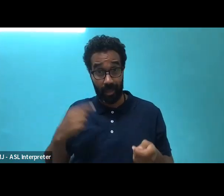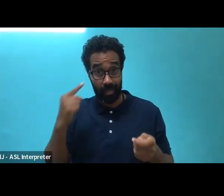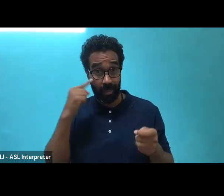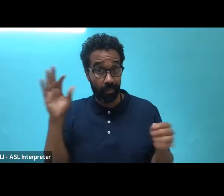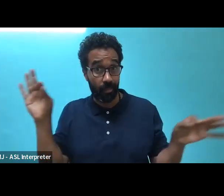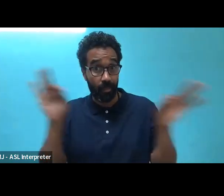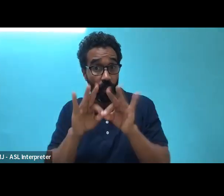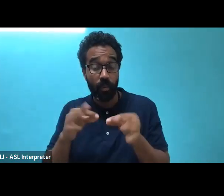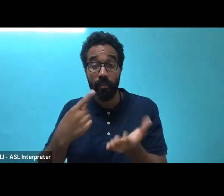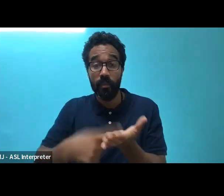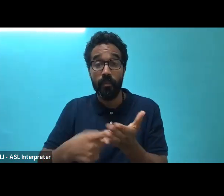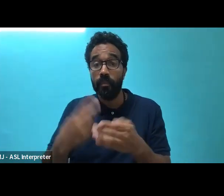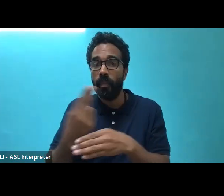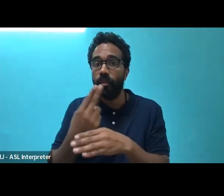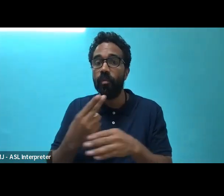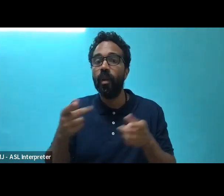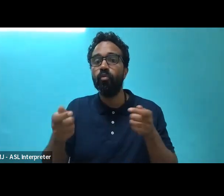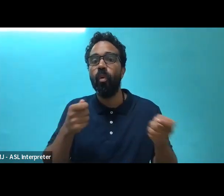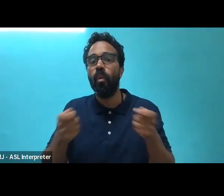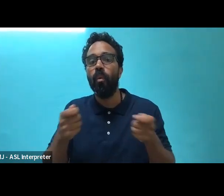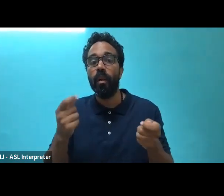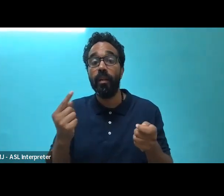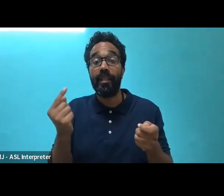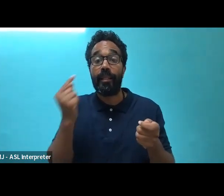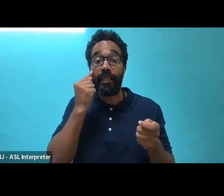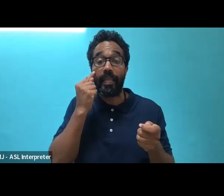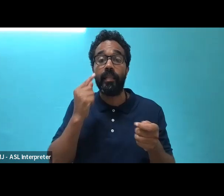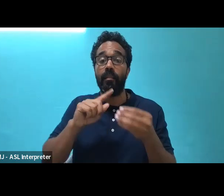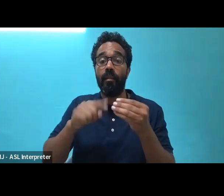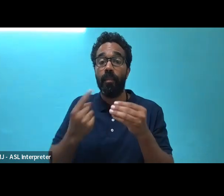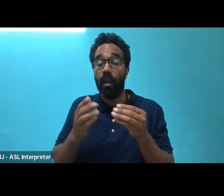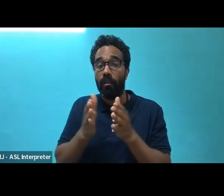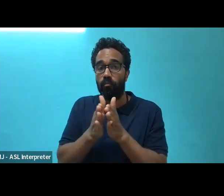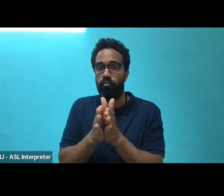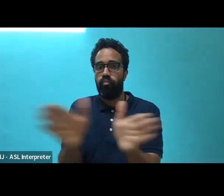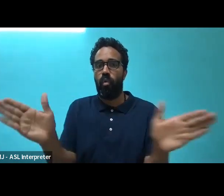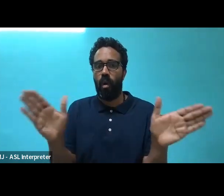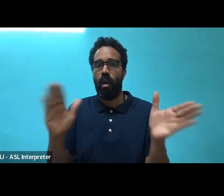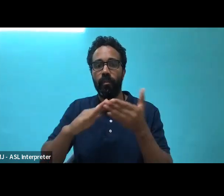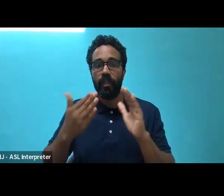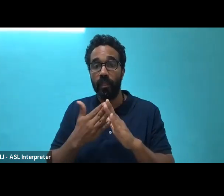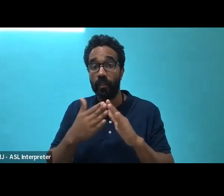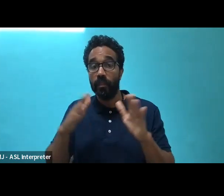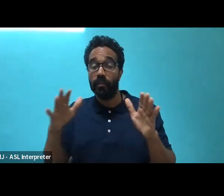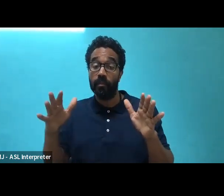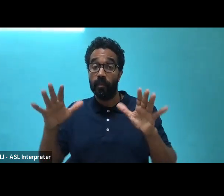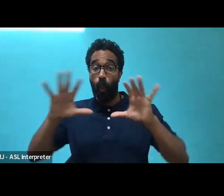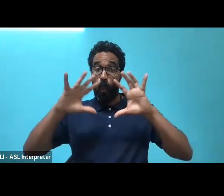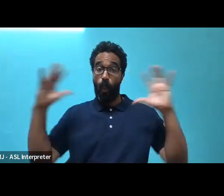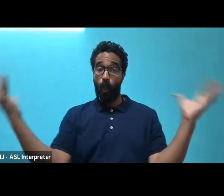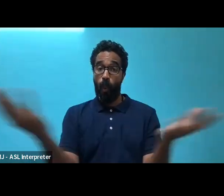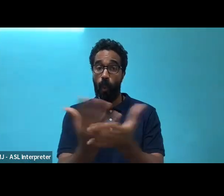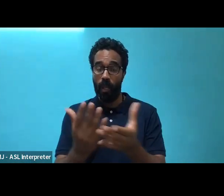about consumer control that we think in terms of a broad community, the whole community. And that's why I